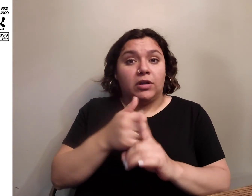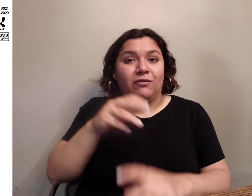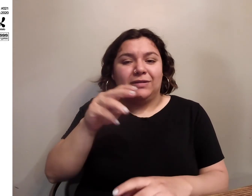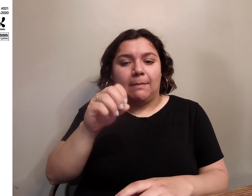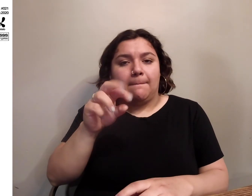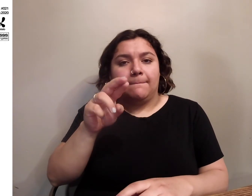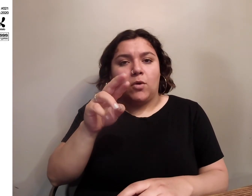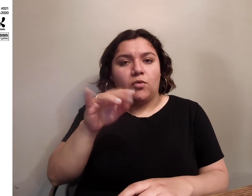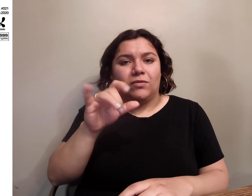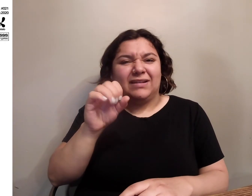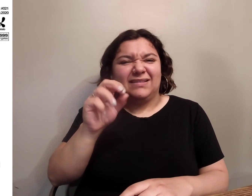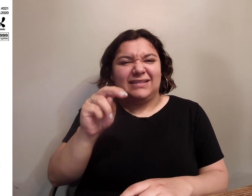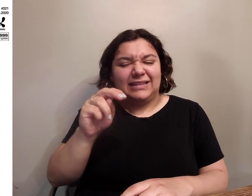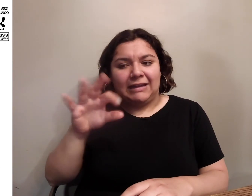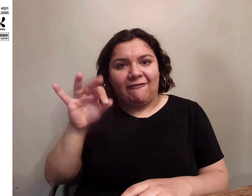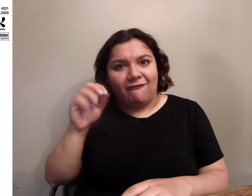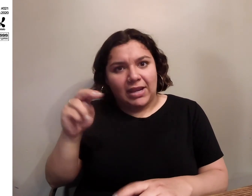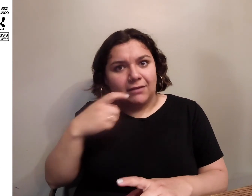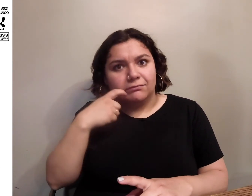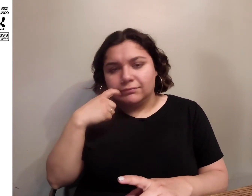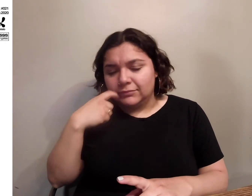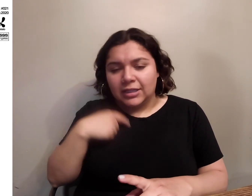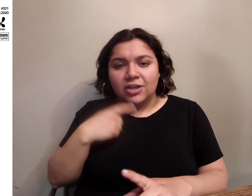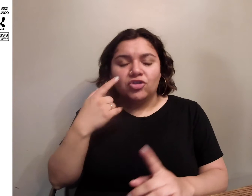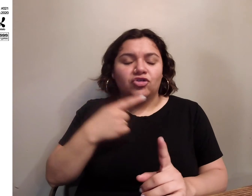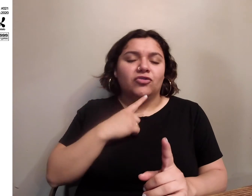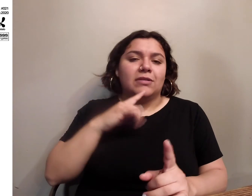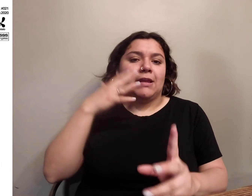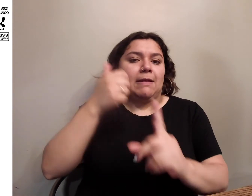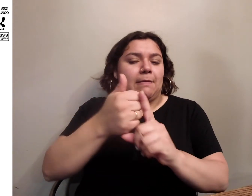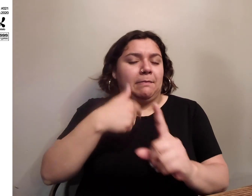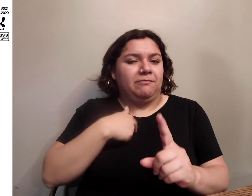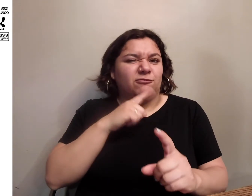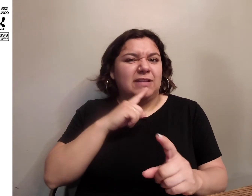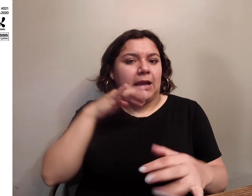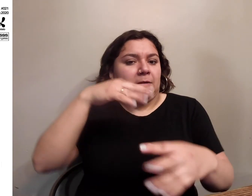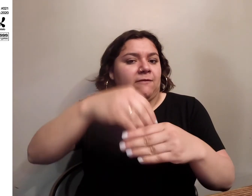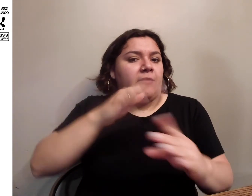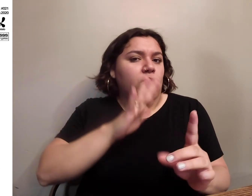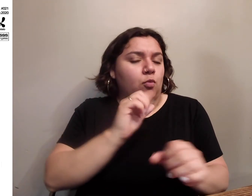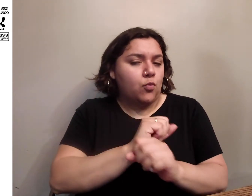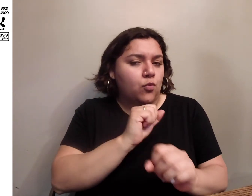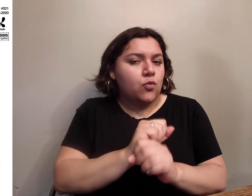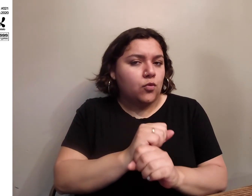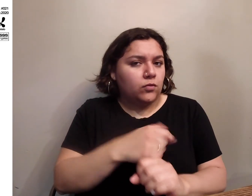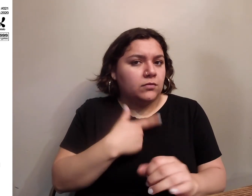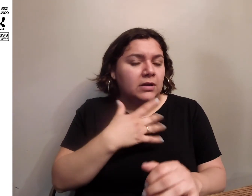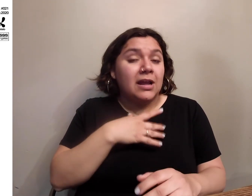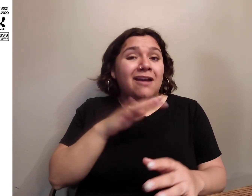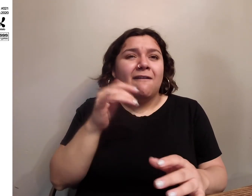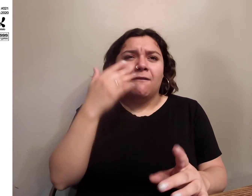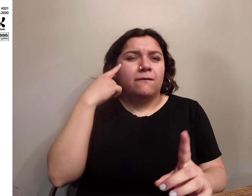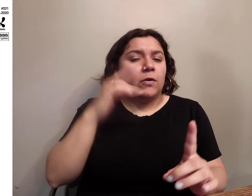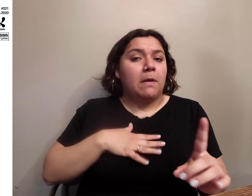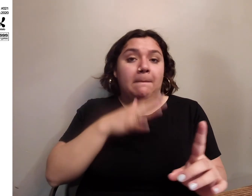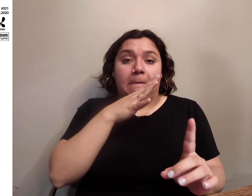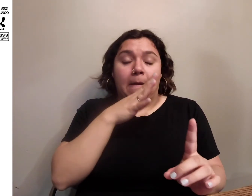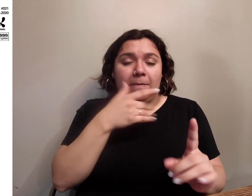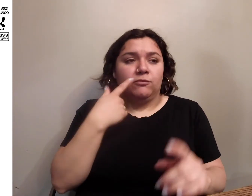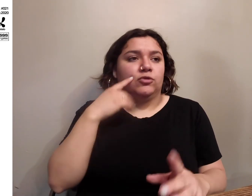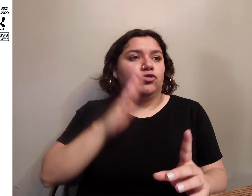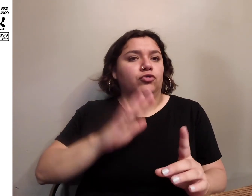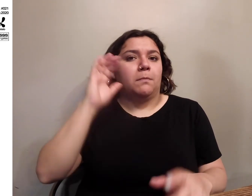and she's the one that pulled me in to her work. And I realized it was like, for my mom, it was a mirror. And I actually have